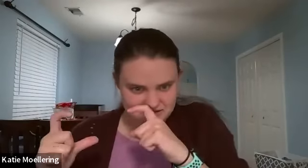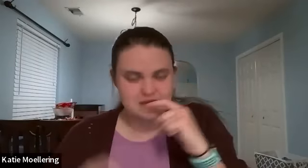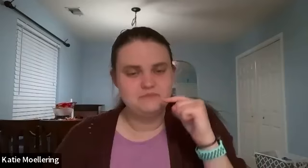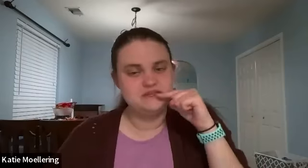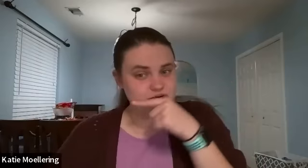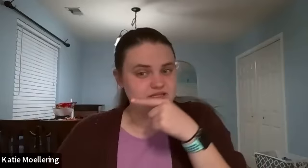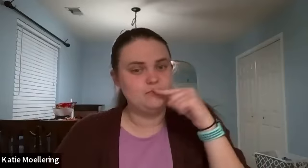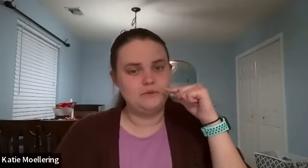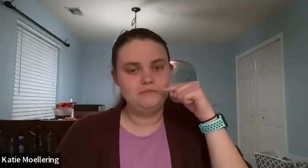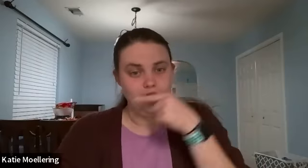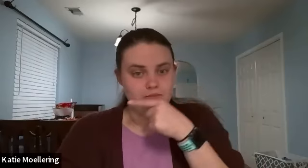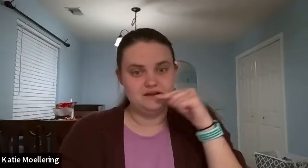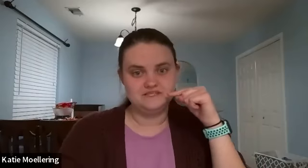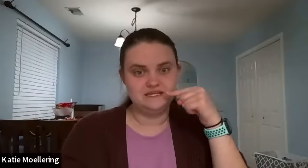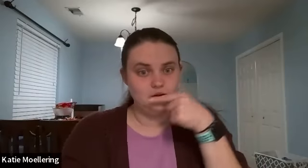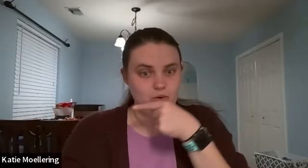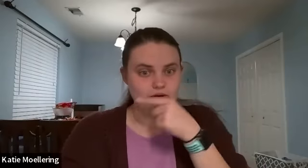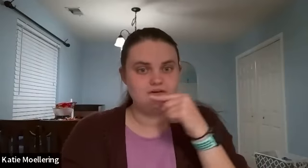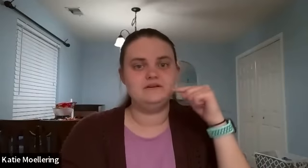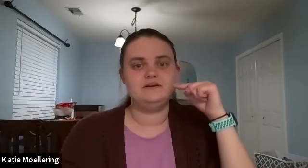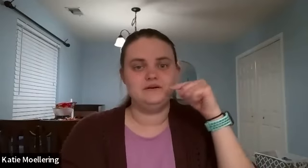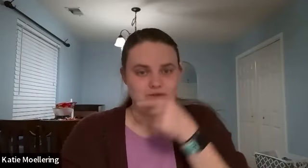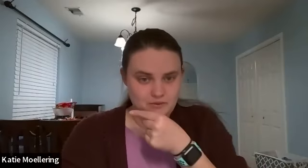way, but this one is more common. I've seen corn. Corn.